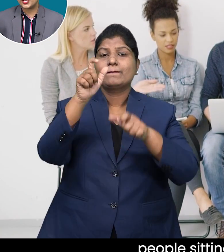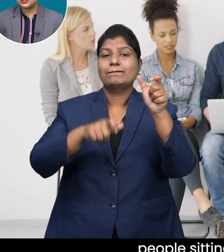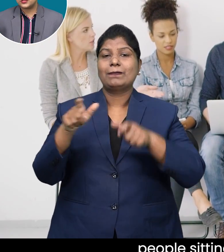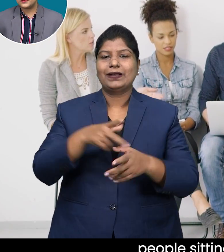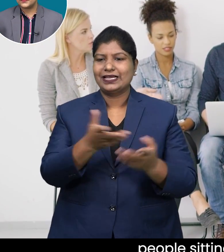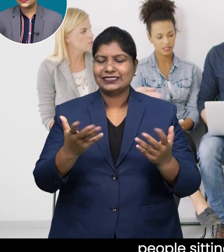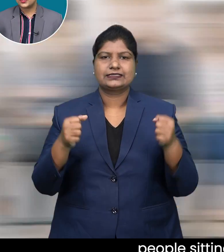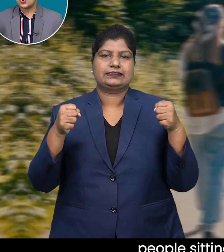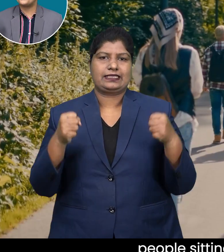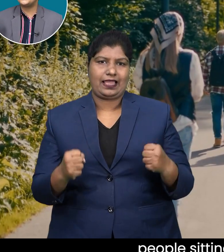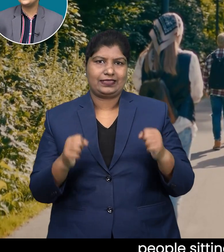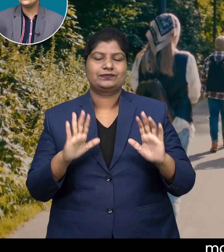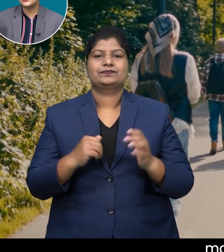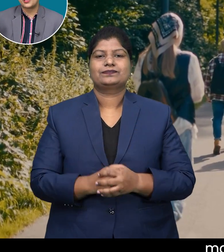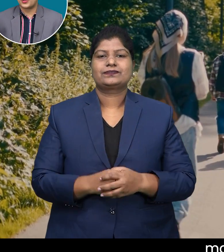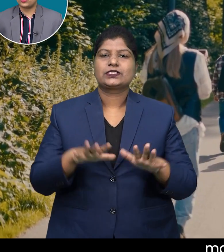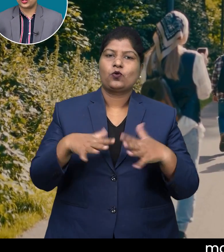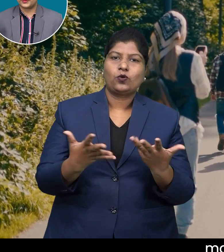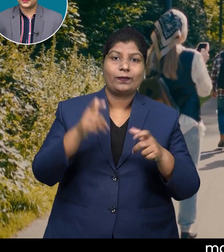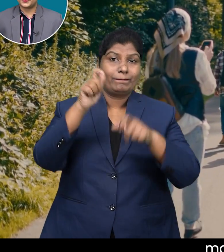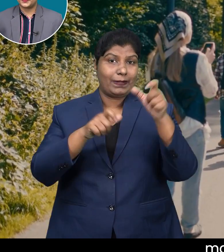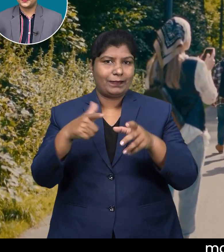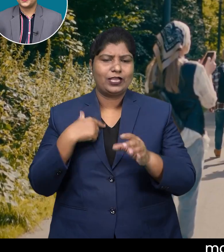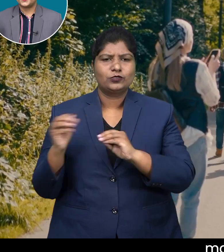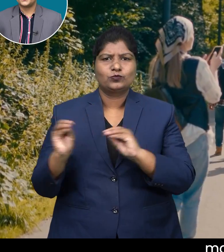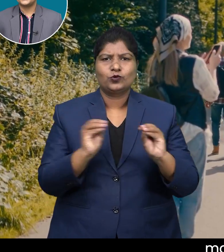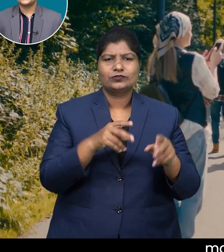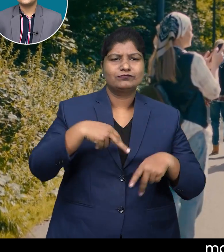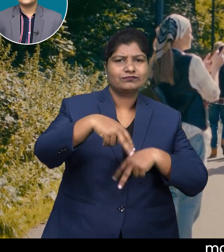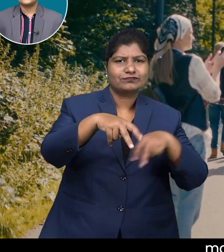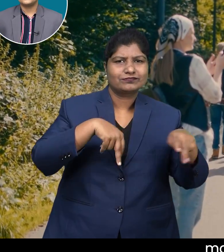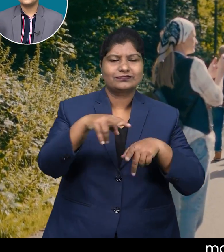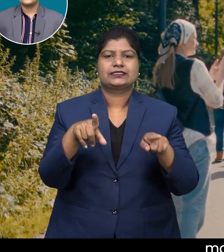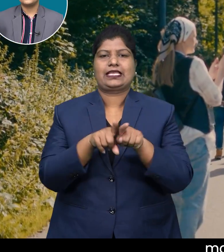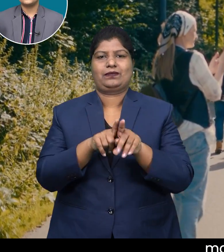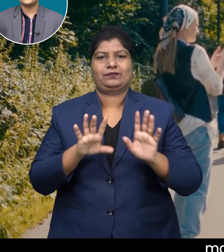on chairs, or people moving about.